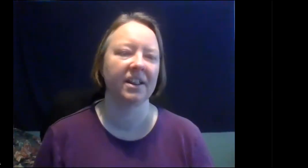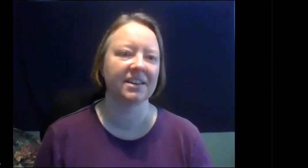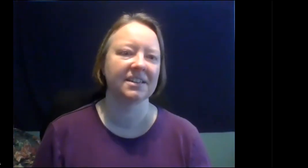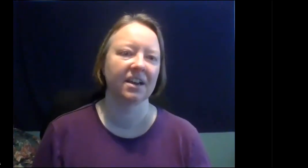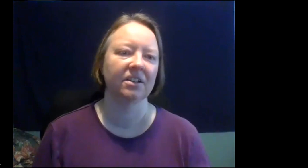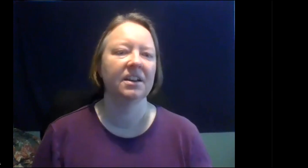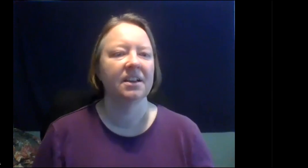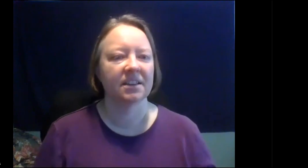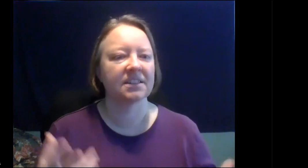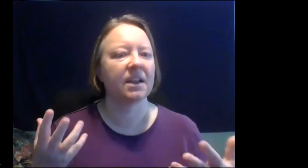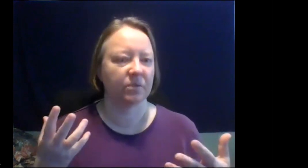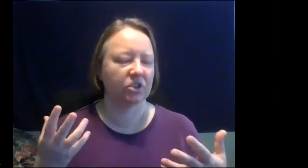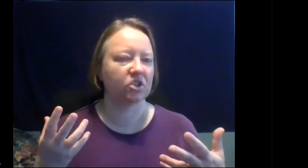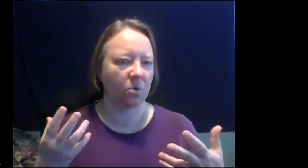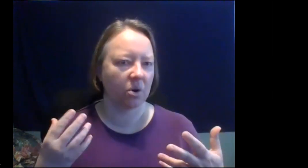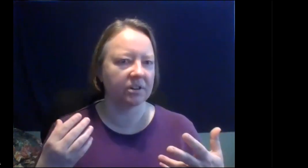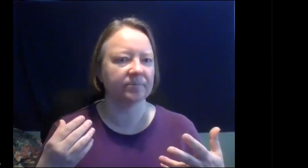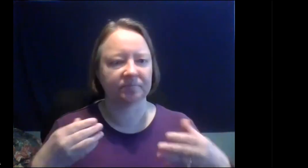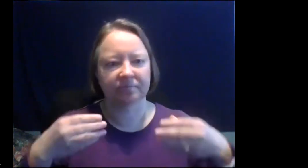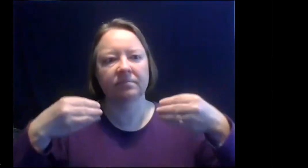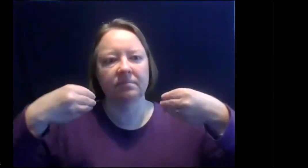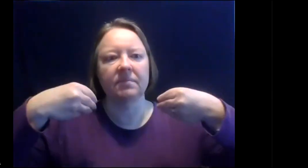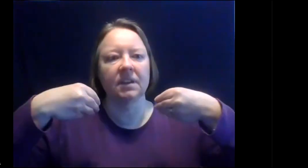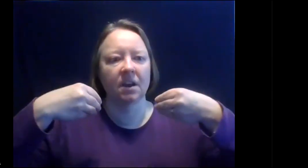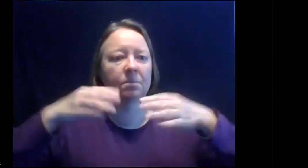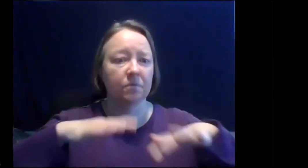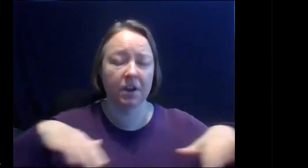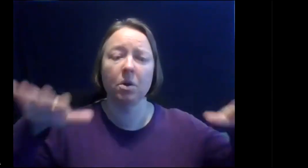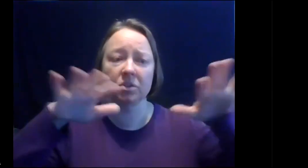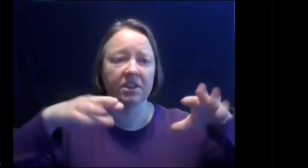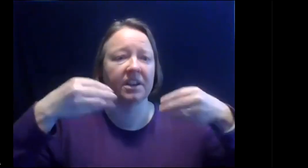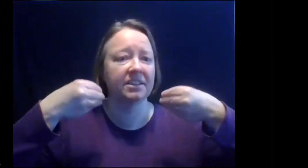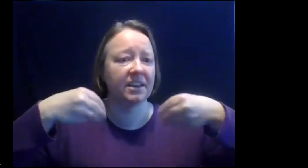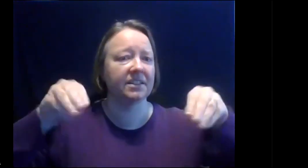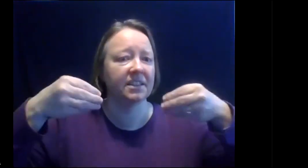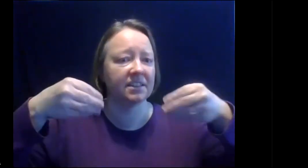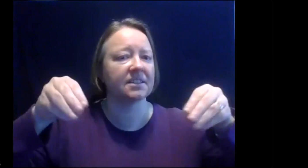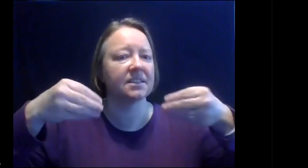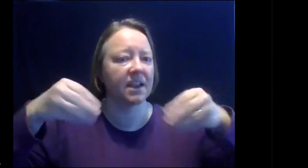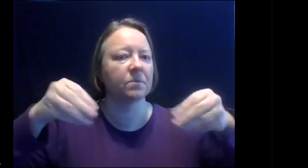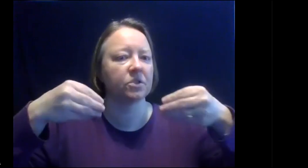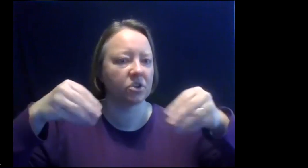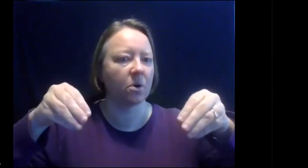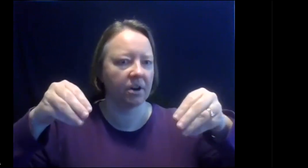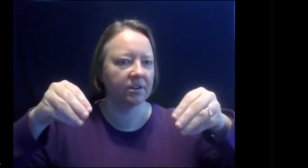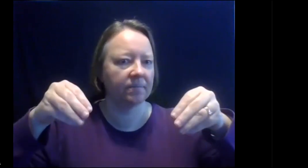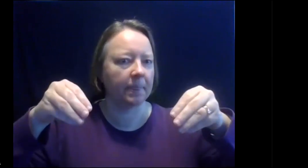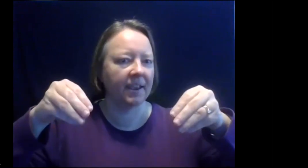I like to tell, the sign for store. In most of the United States, this is the sign for store. And